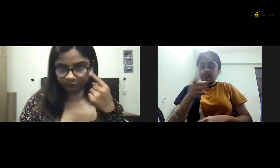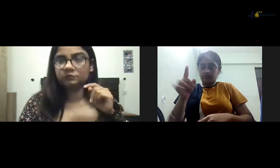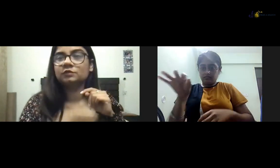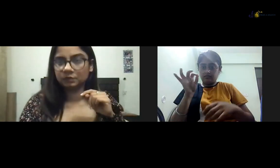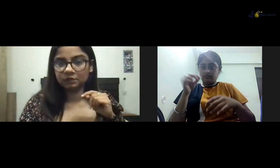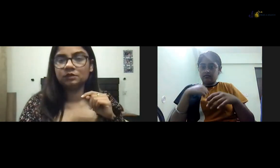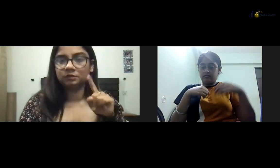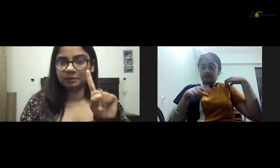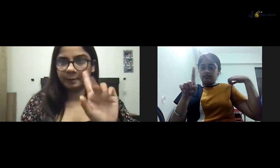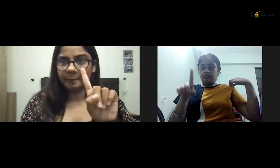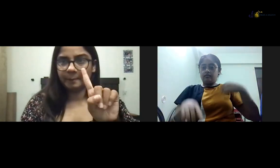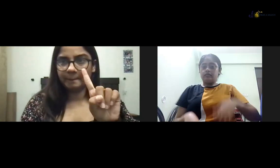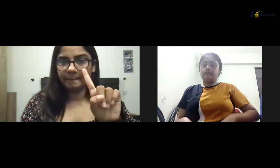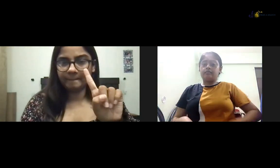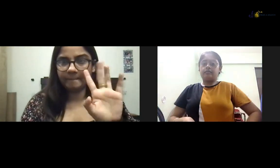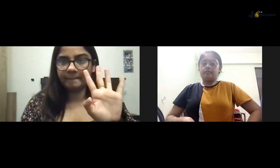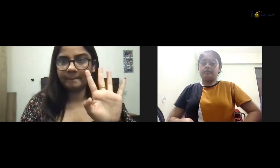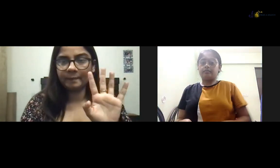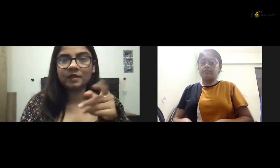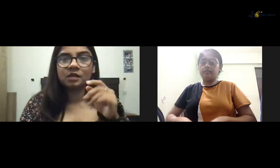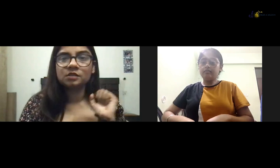I want to ask from Shweta.